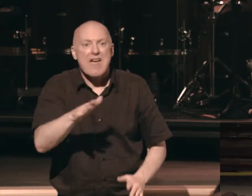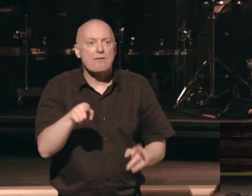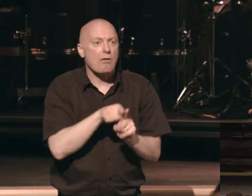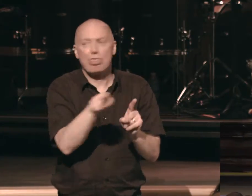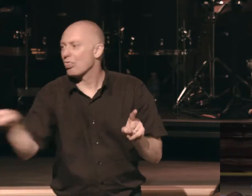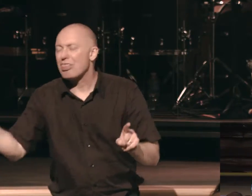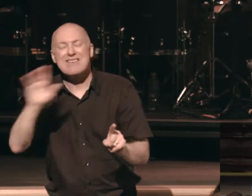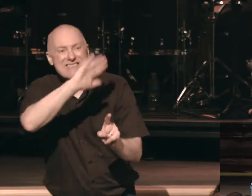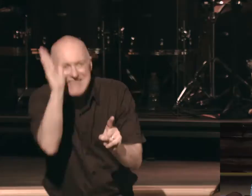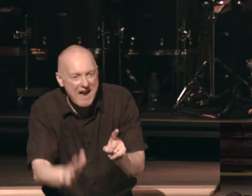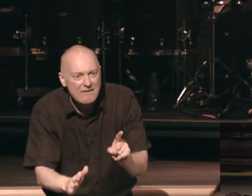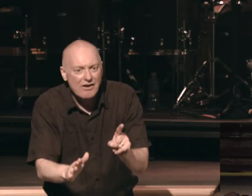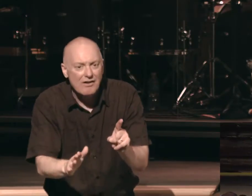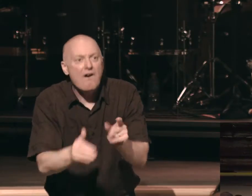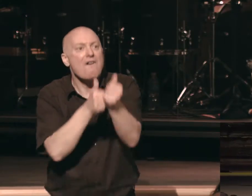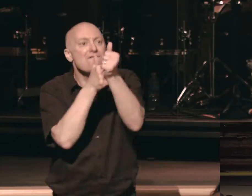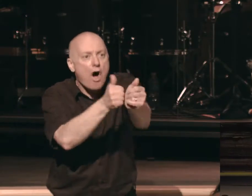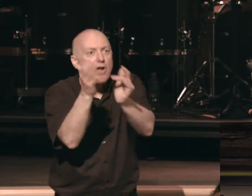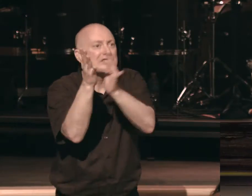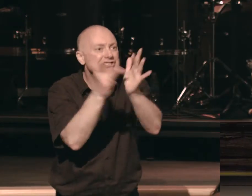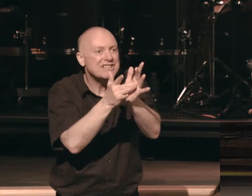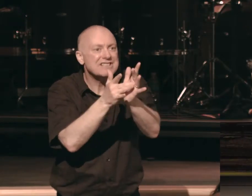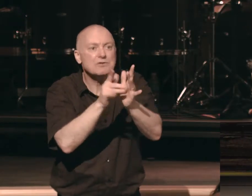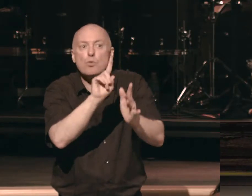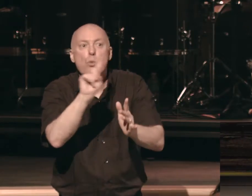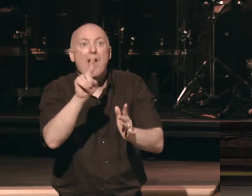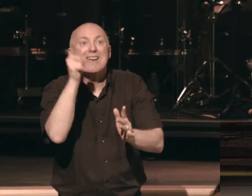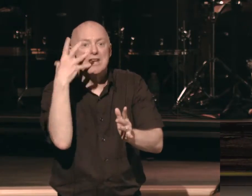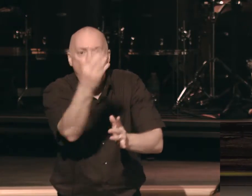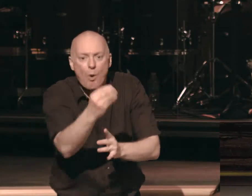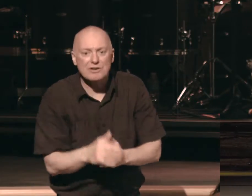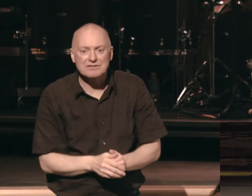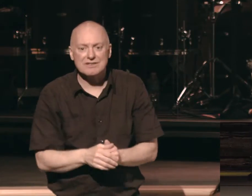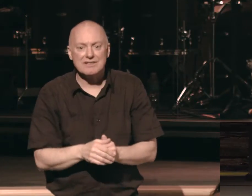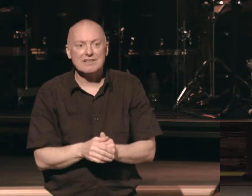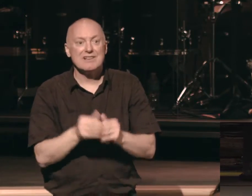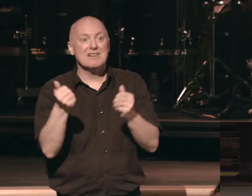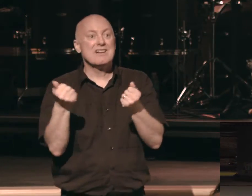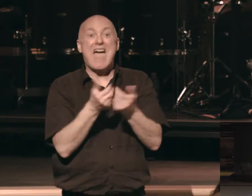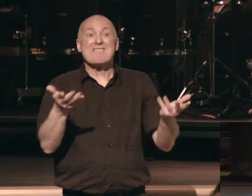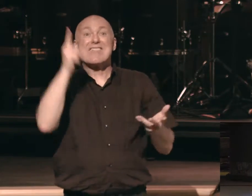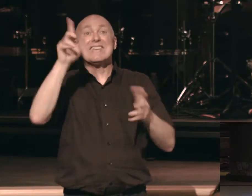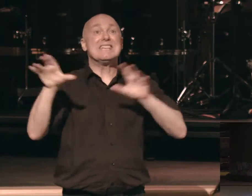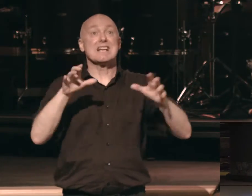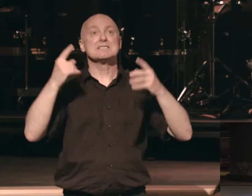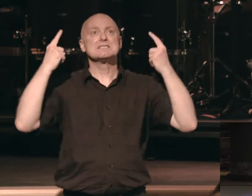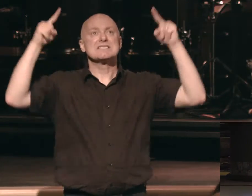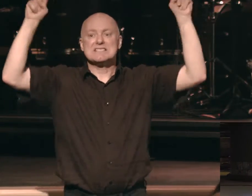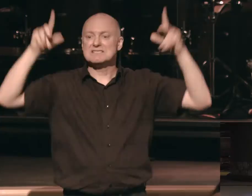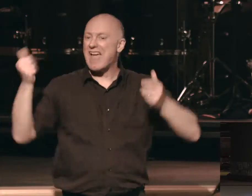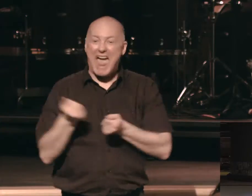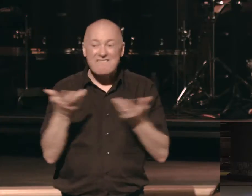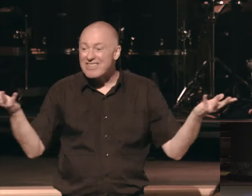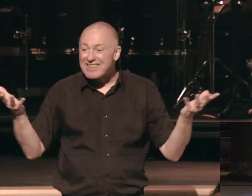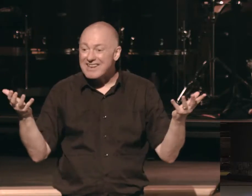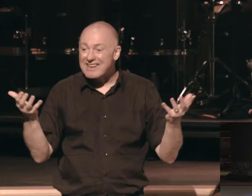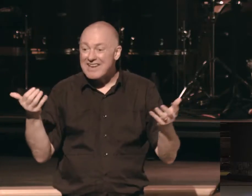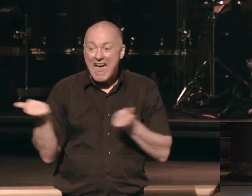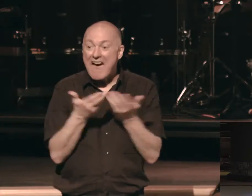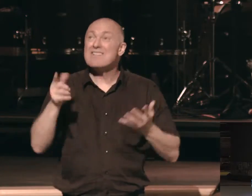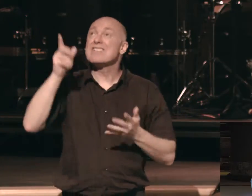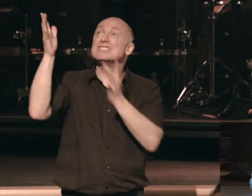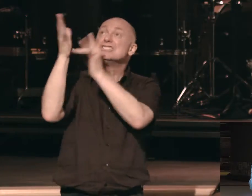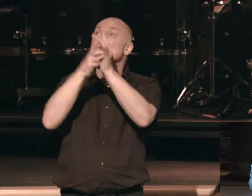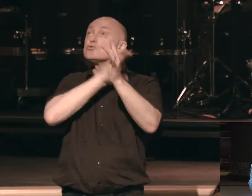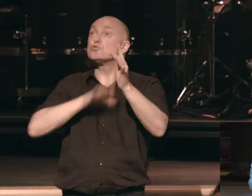lead you astray. Everywhere he goes, follow Jesus Christ. And listen, that means everything he does succeeds. Everything. Everything he